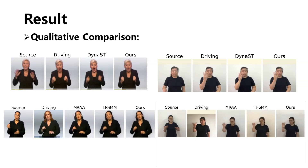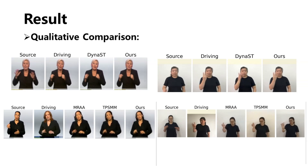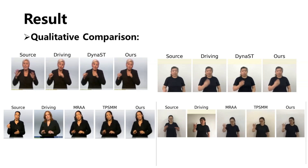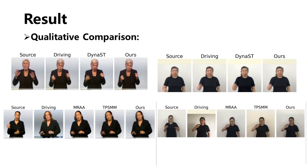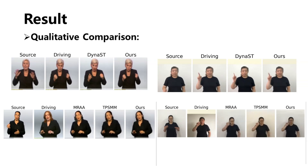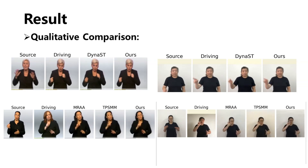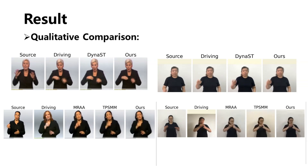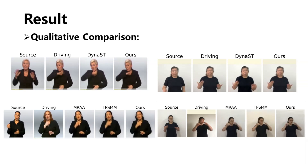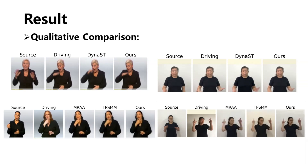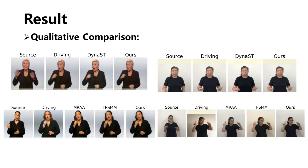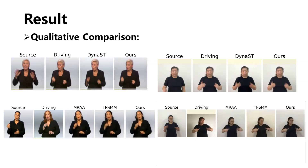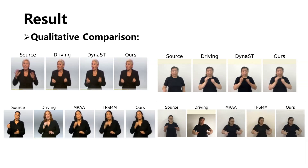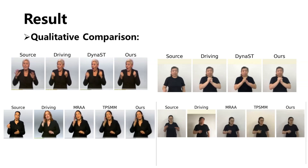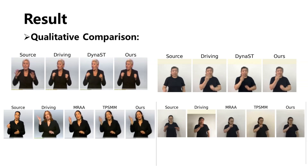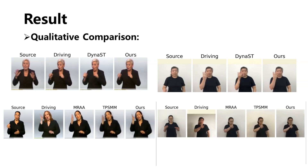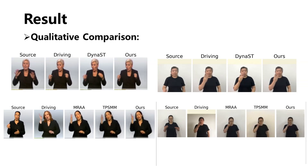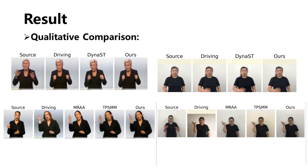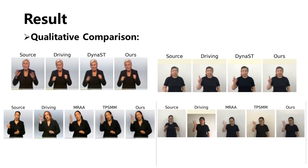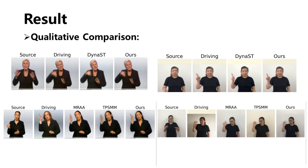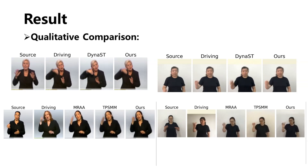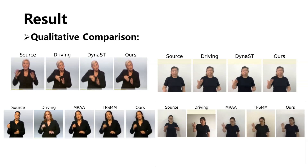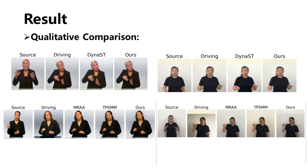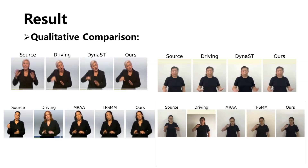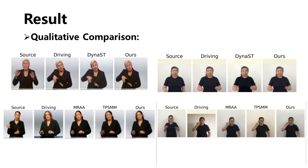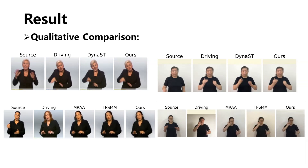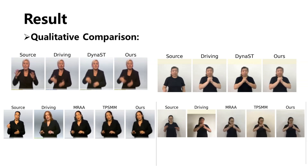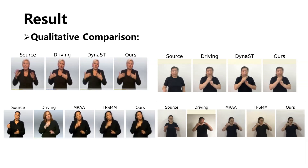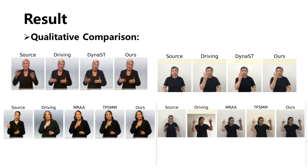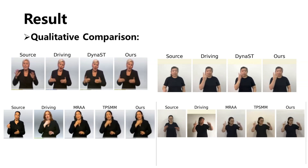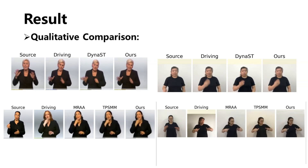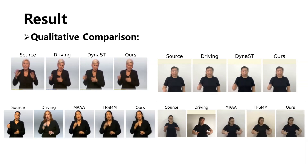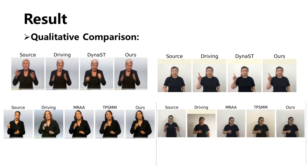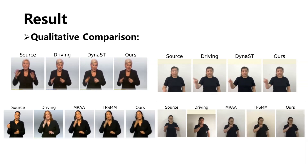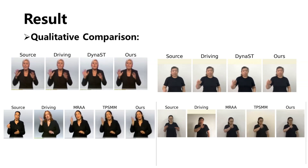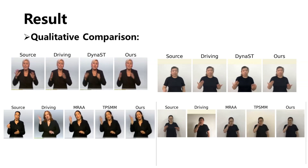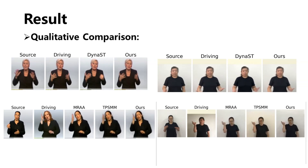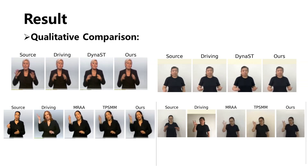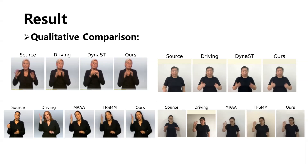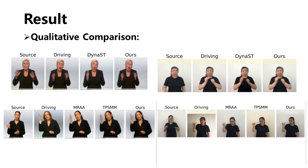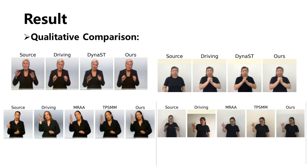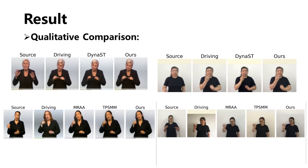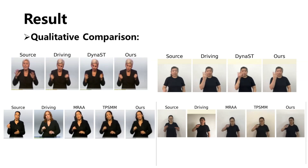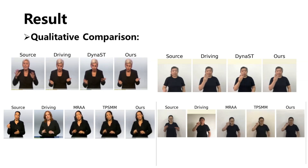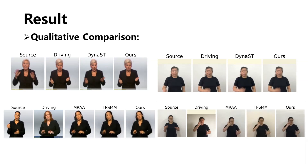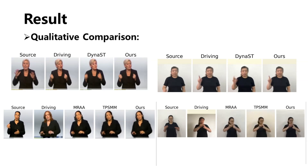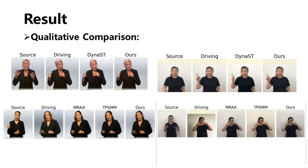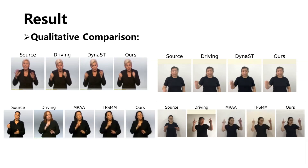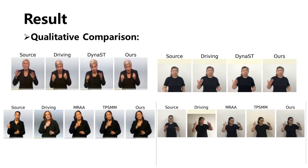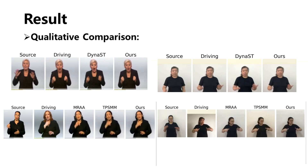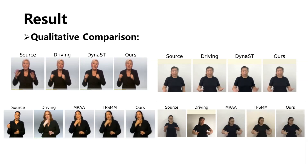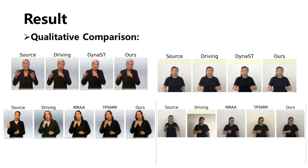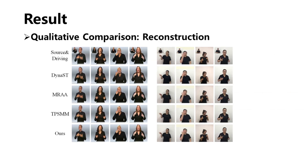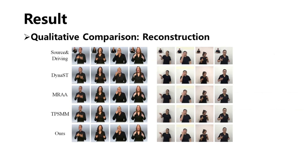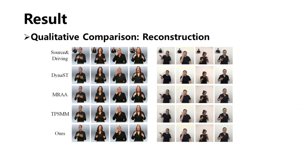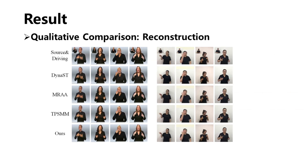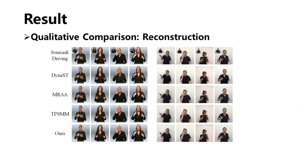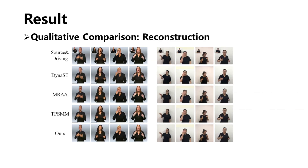shown on the right, produces much sharper hand details and more natural facial expressions. These improvements